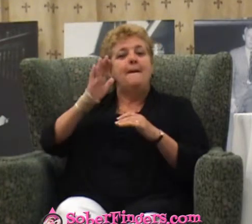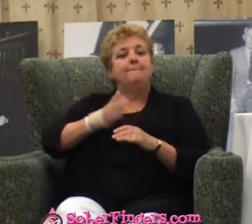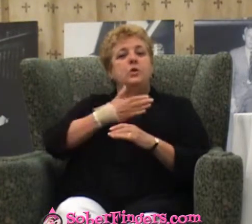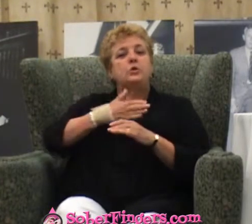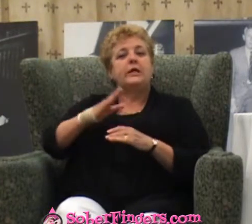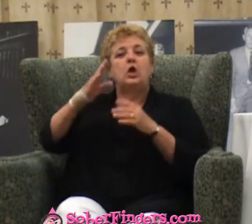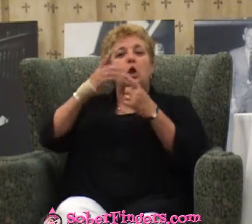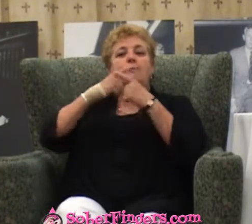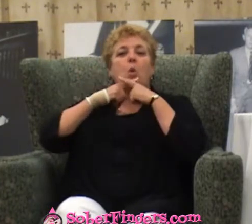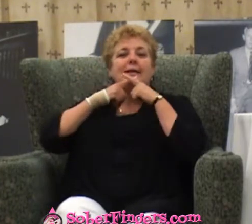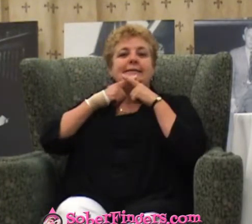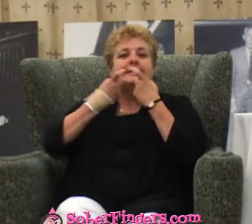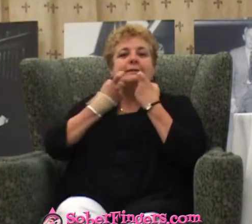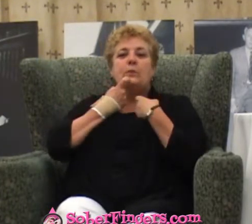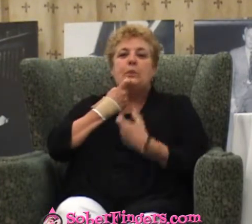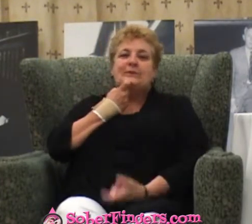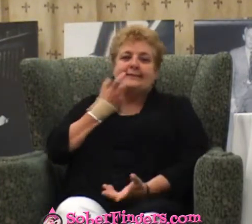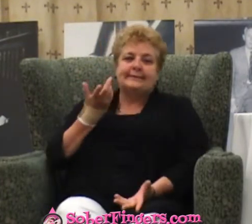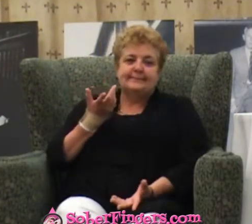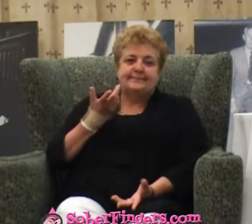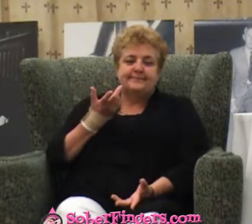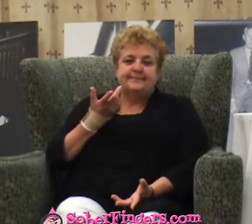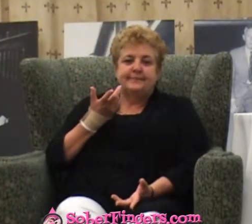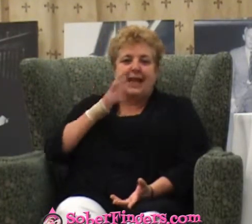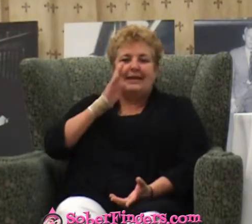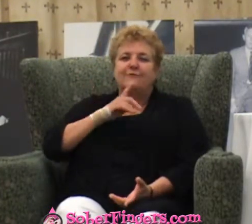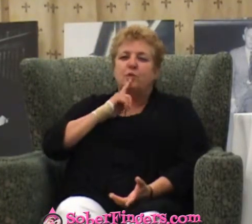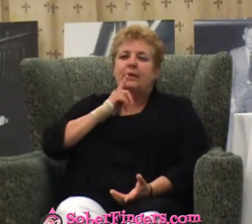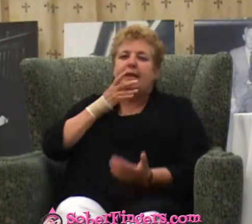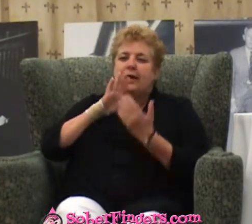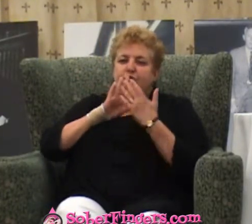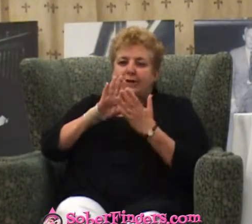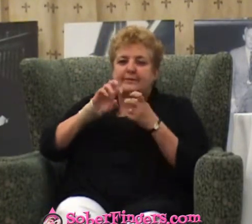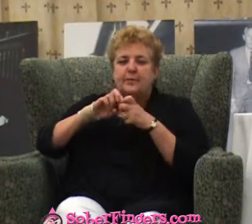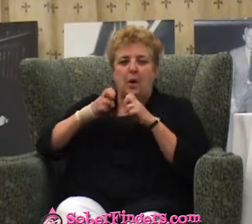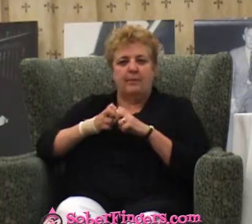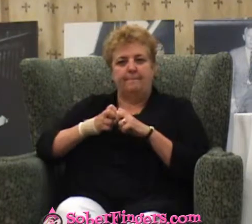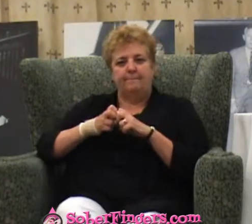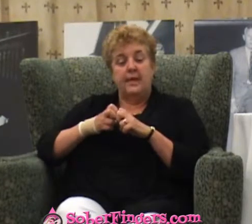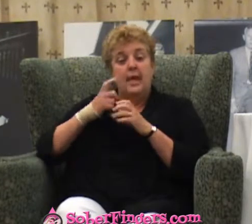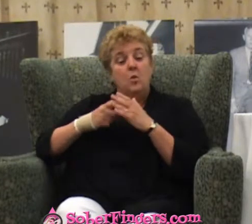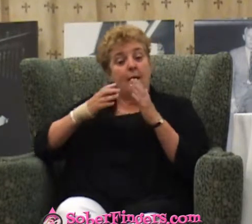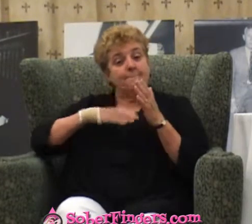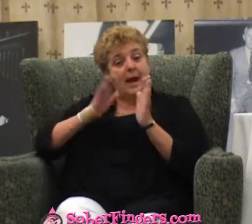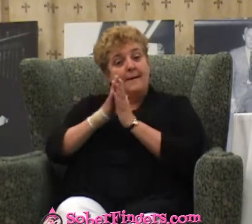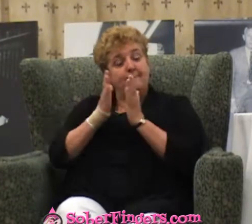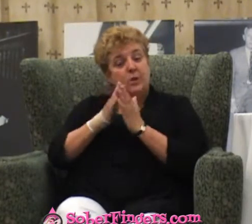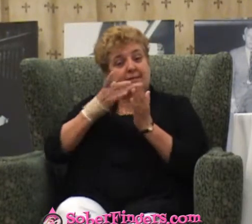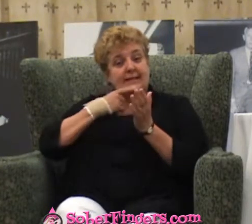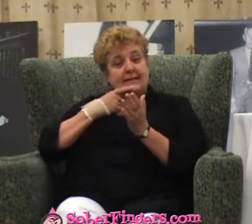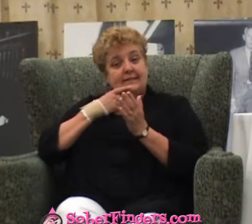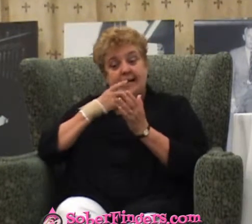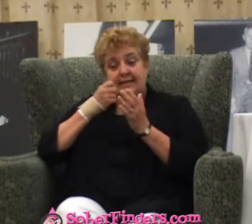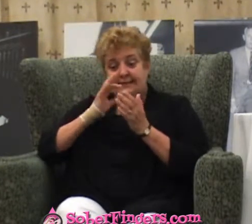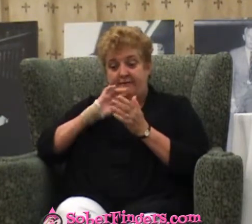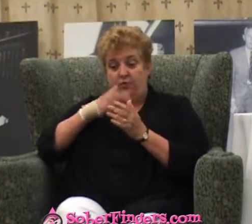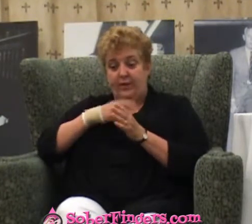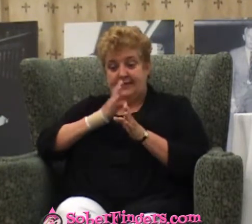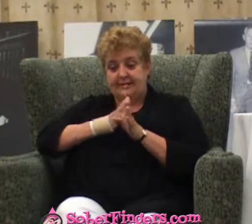the problem. And I did that over and over again. And what my book says is that when we straighten out spiritually, we straighten out mentally and